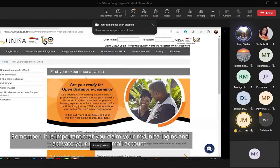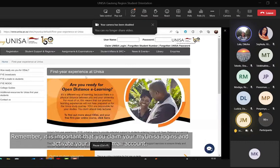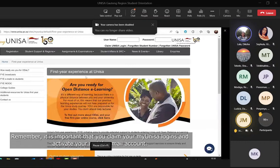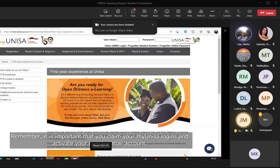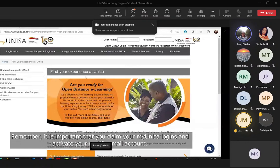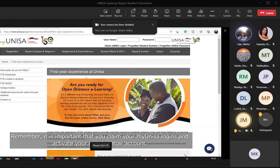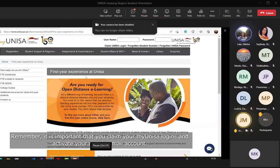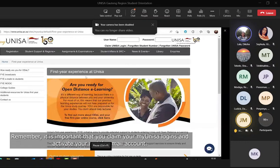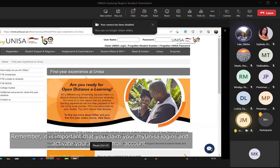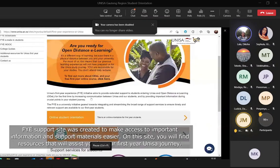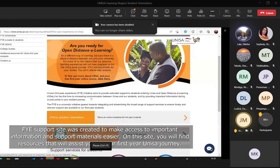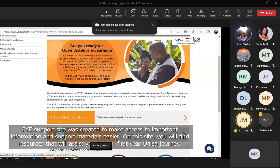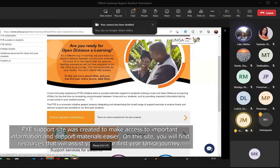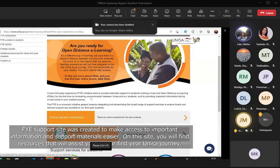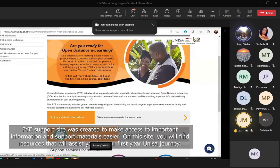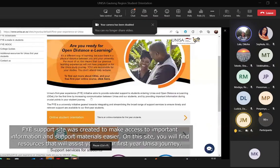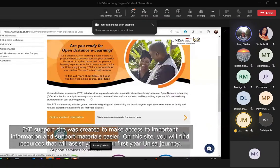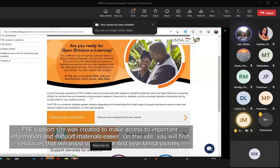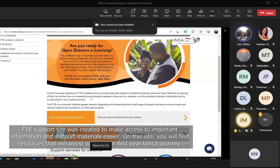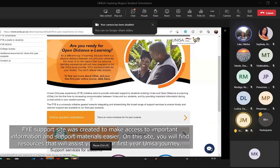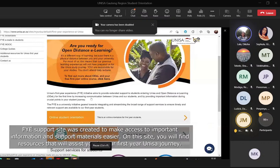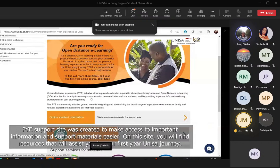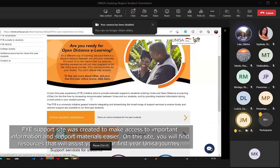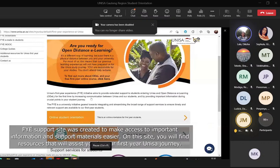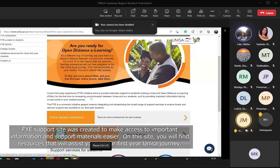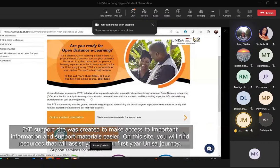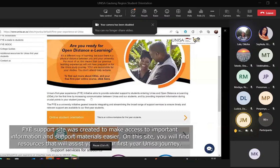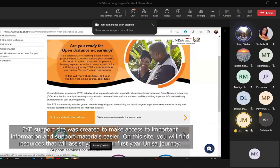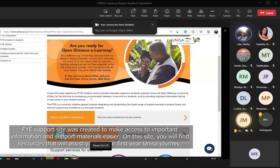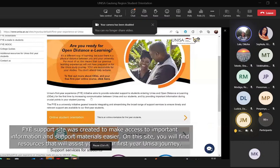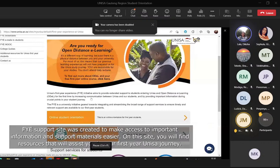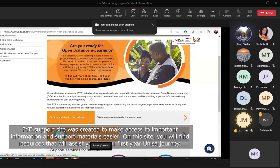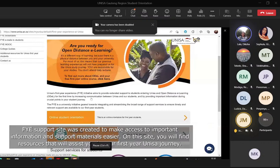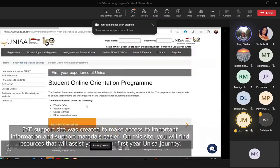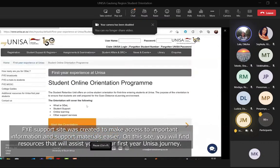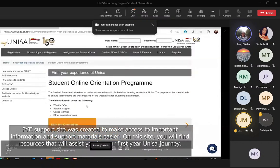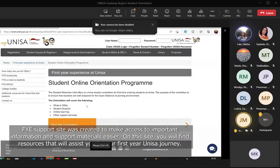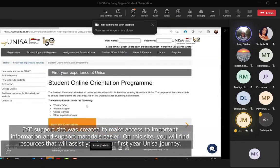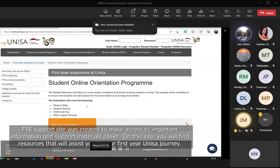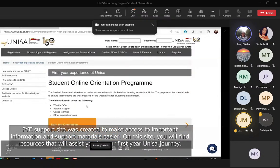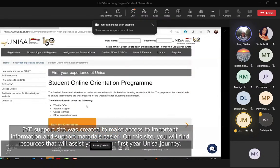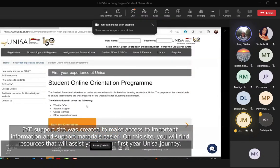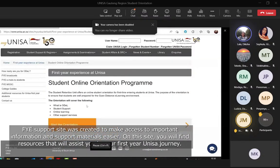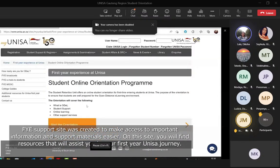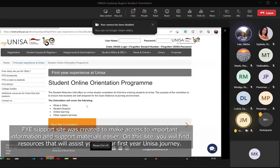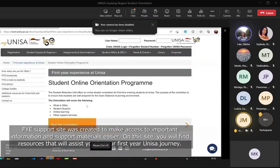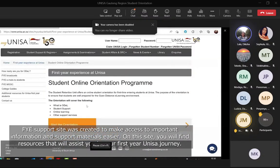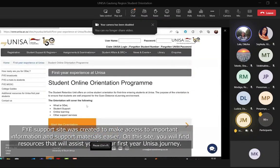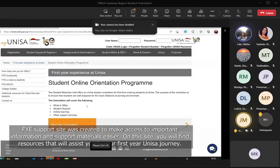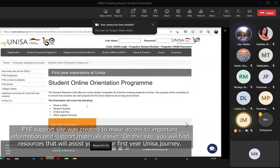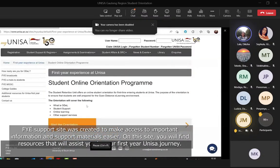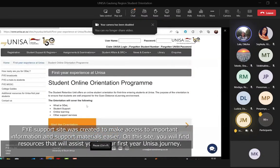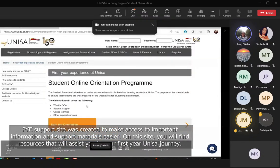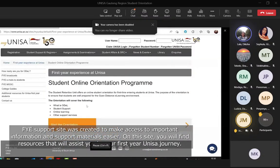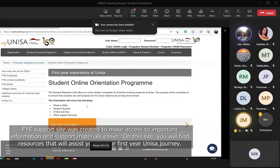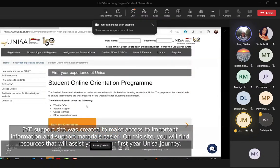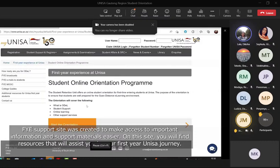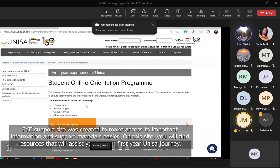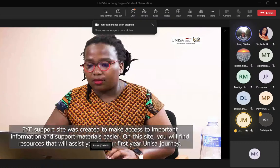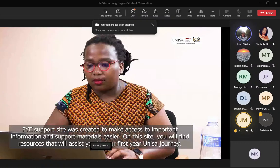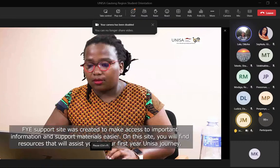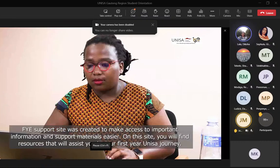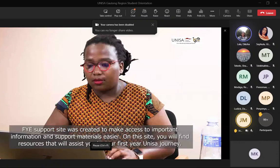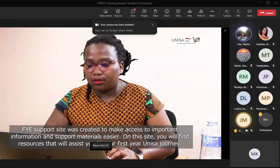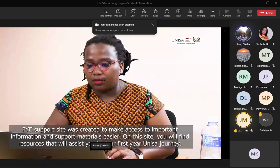you'll also find the FYE student toolbox which is a quick guide to all the resources you may need to become a